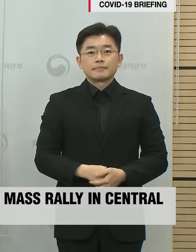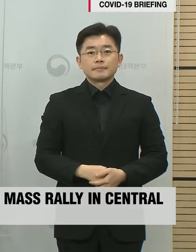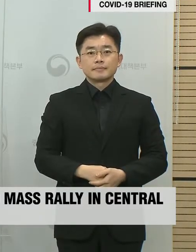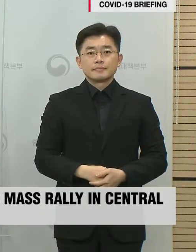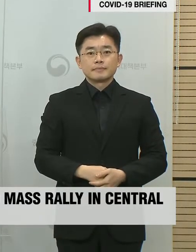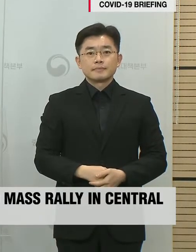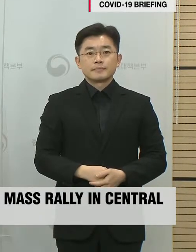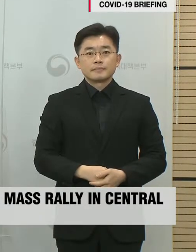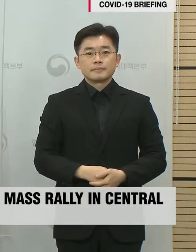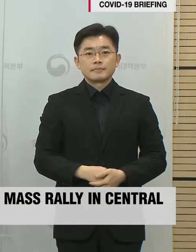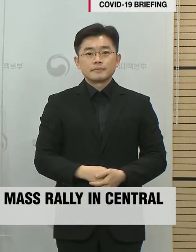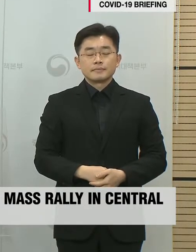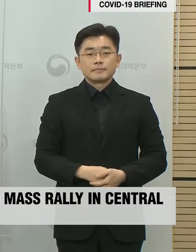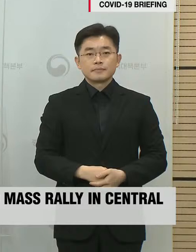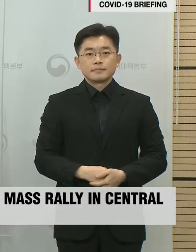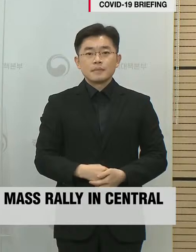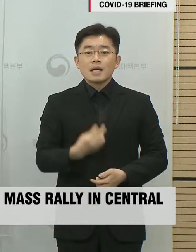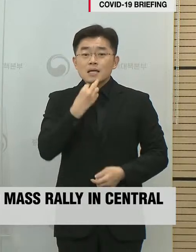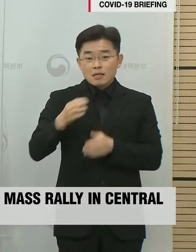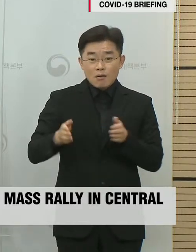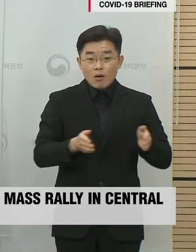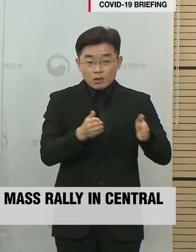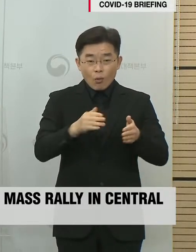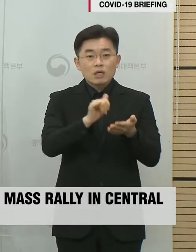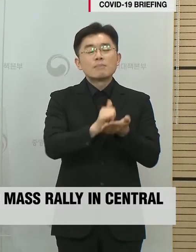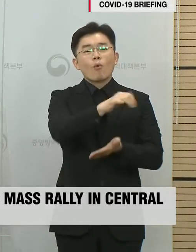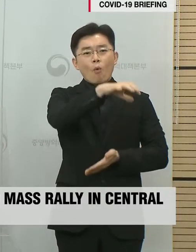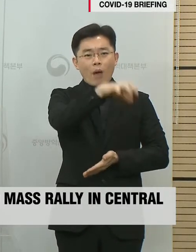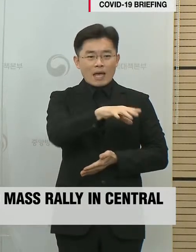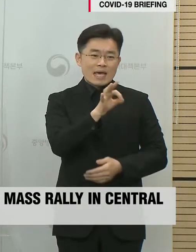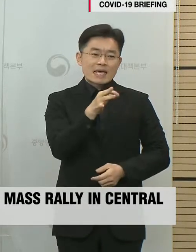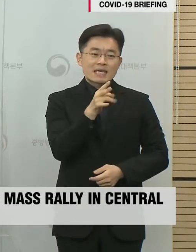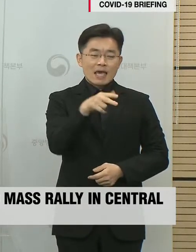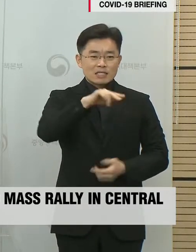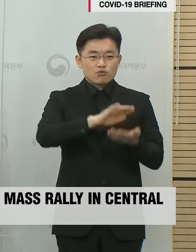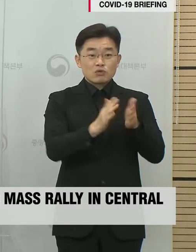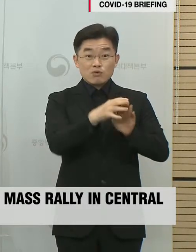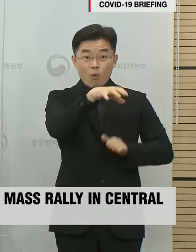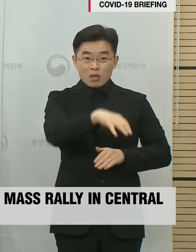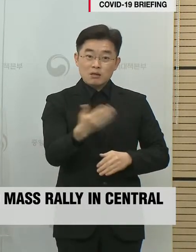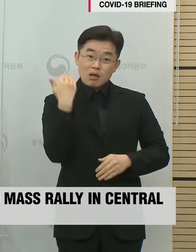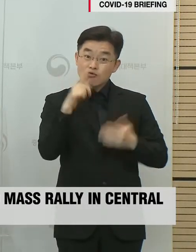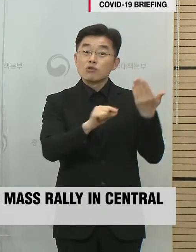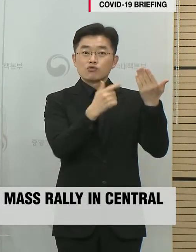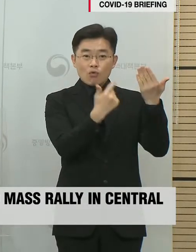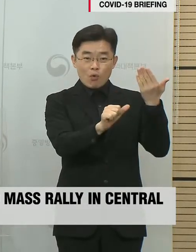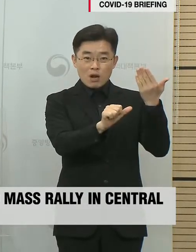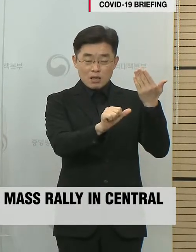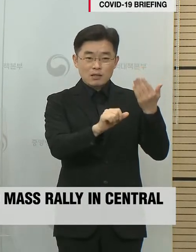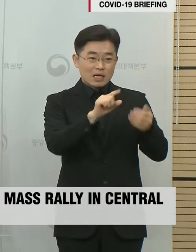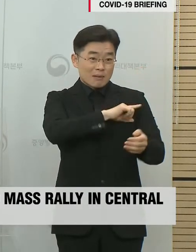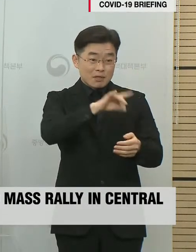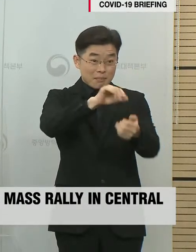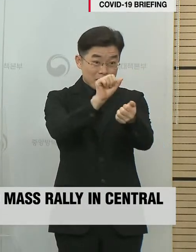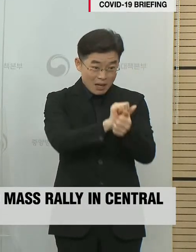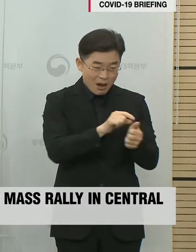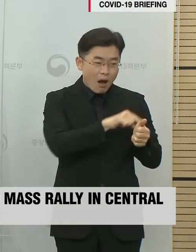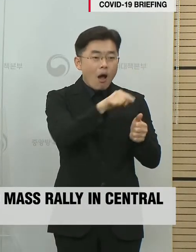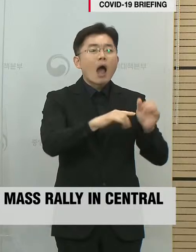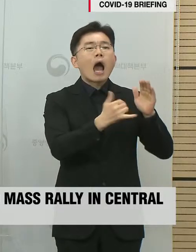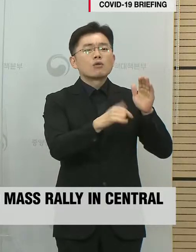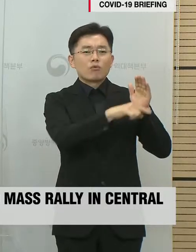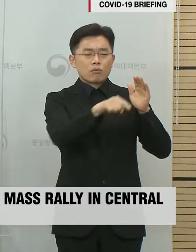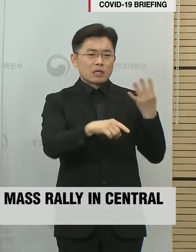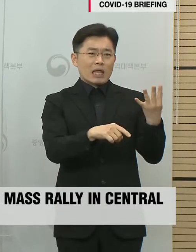total, we have 4 cases to date. Next, moving to Gyeonggi-do Province, in relation to the Yeji Kindergarten, we have the first